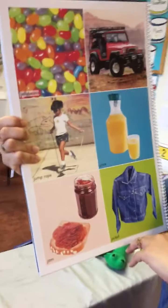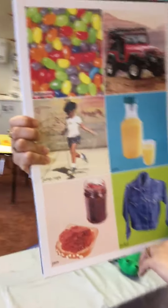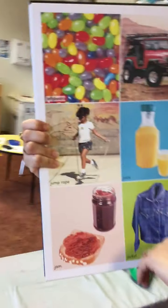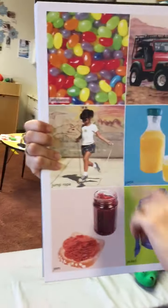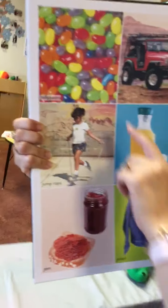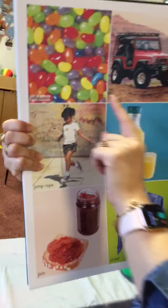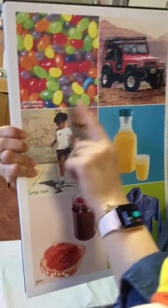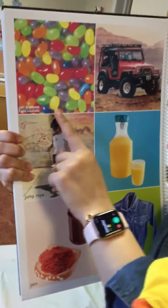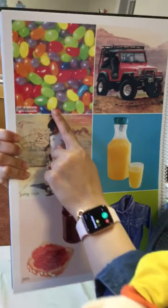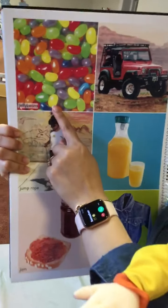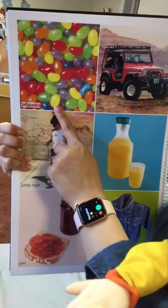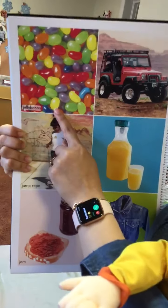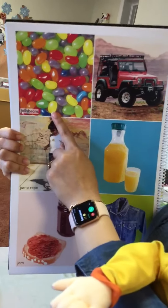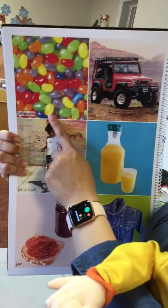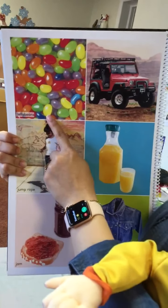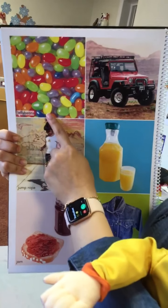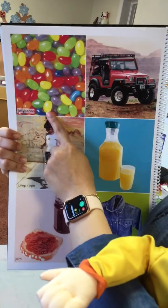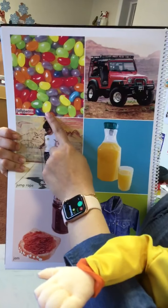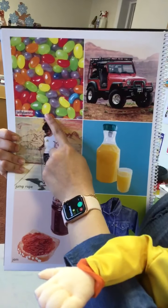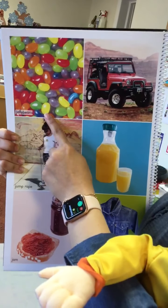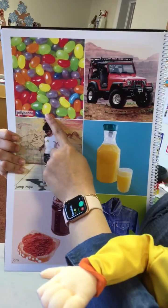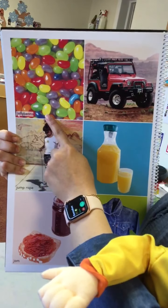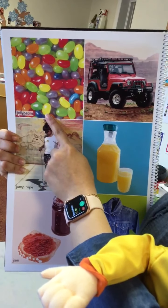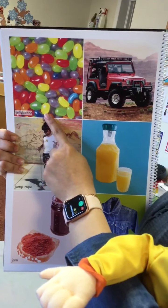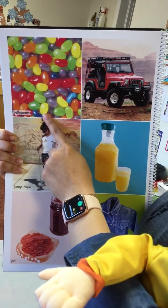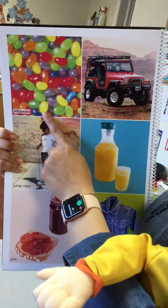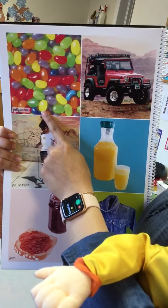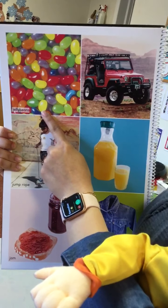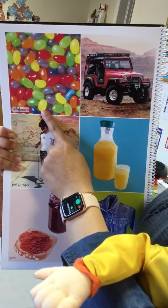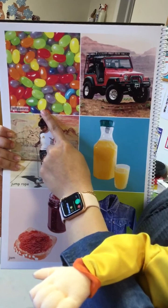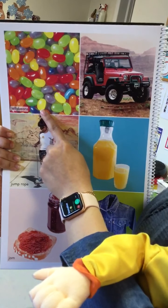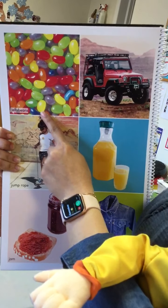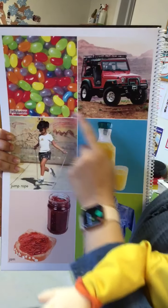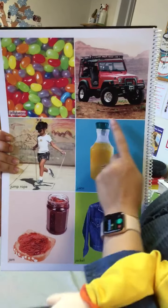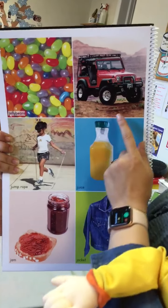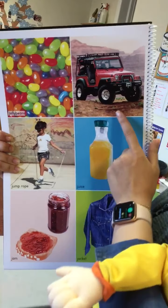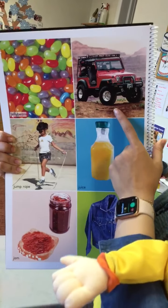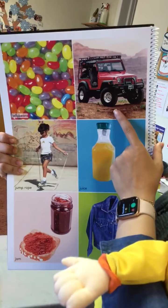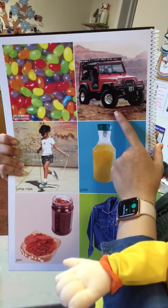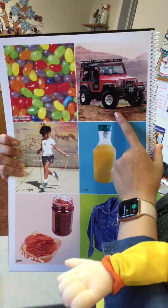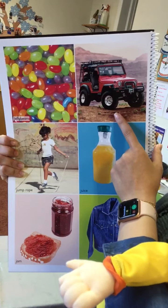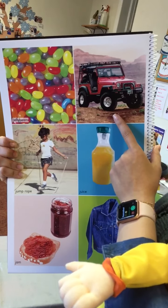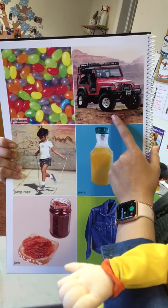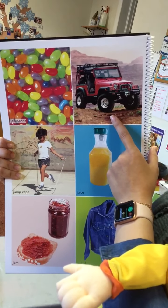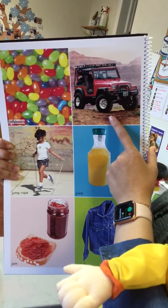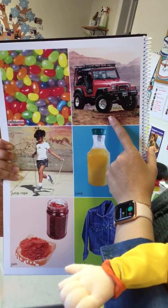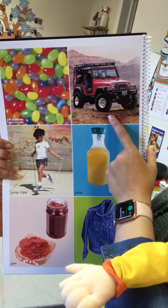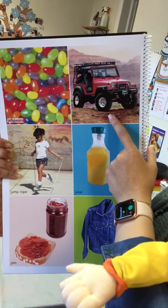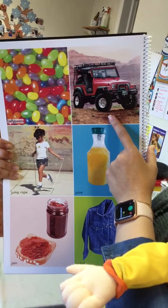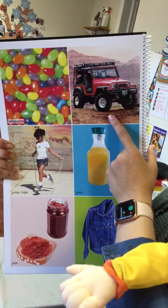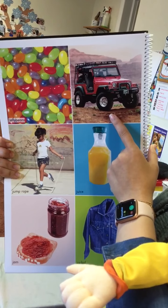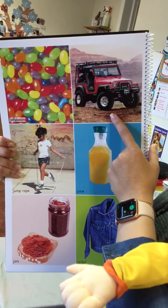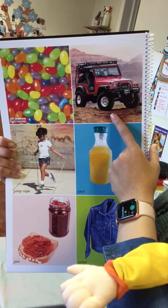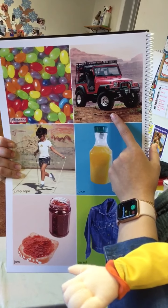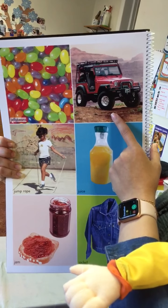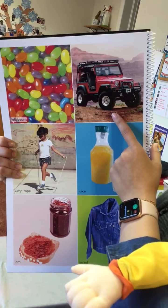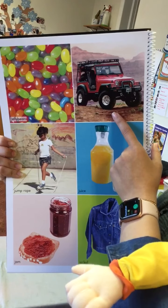J. We have jelly beans. We have a